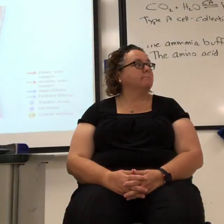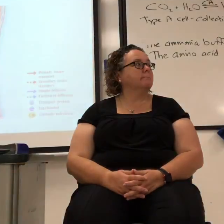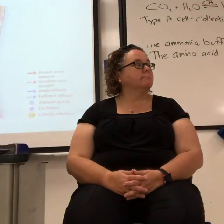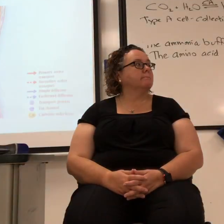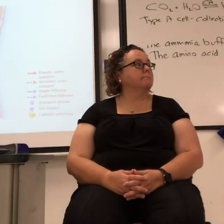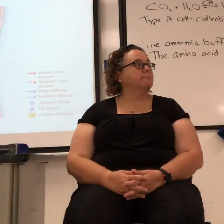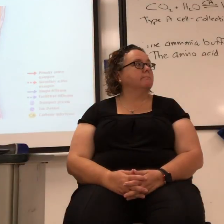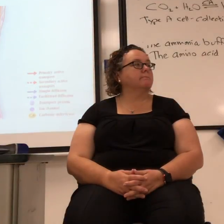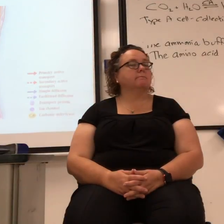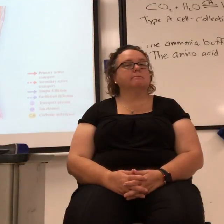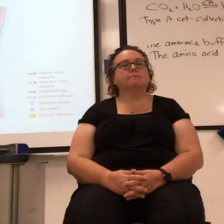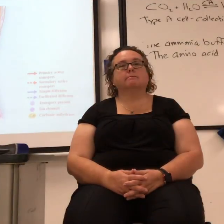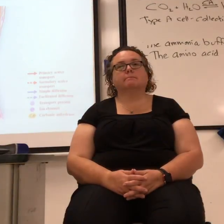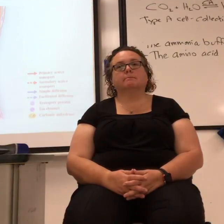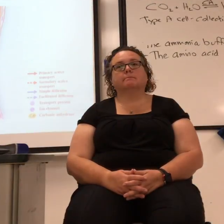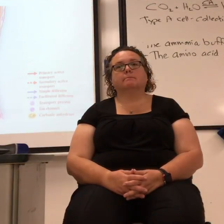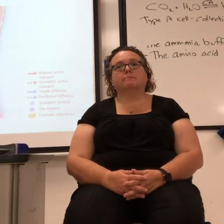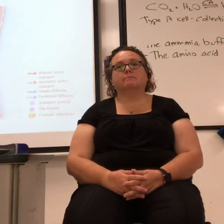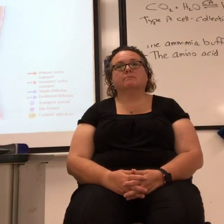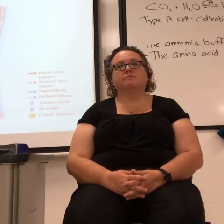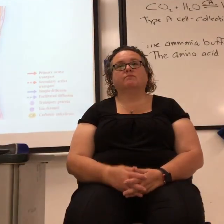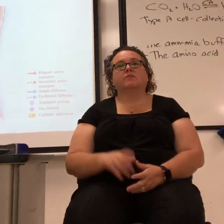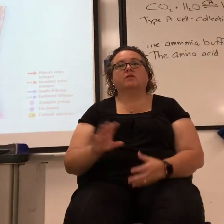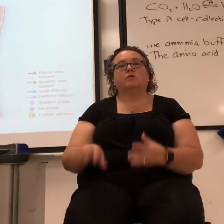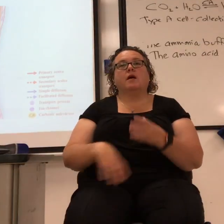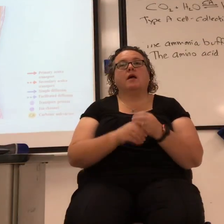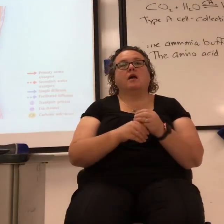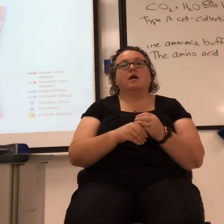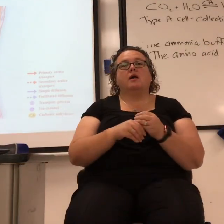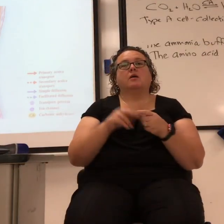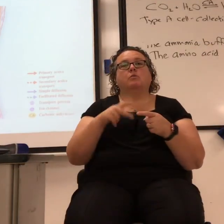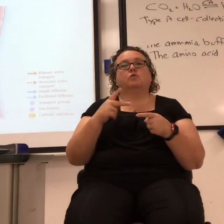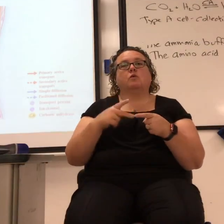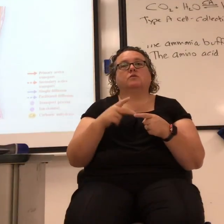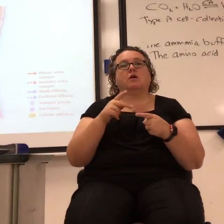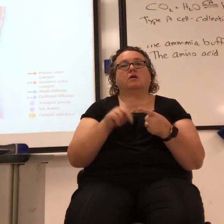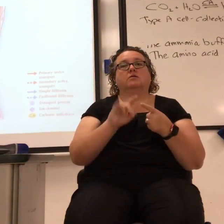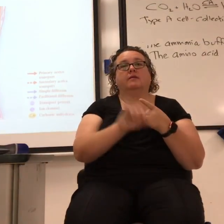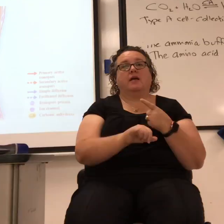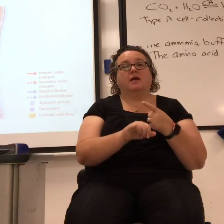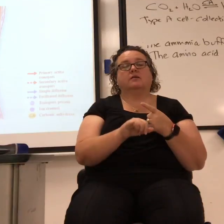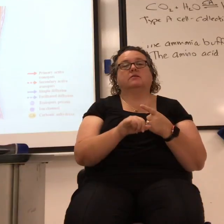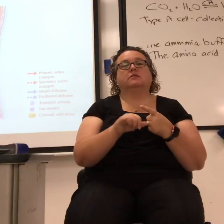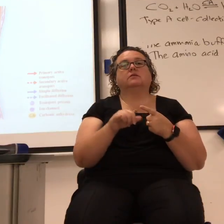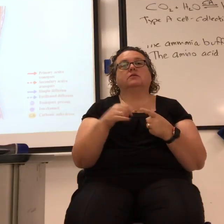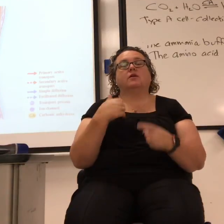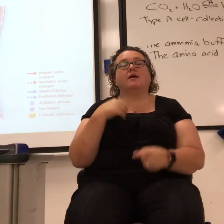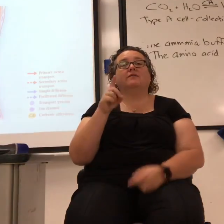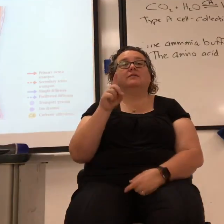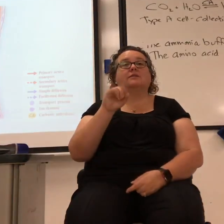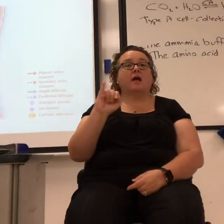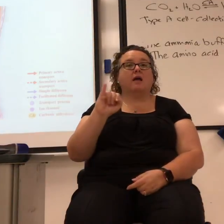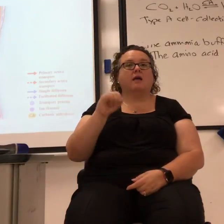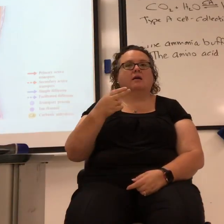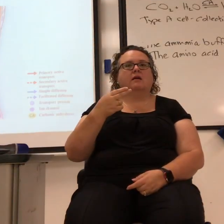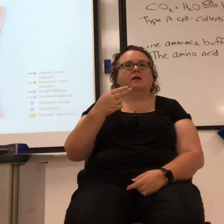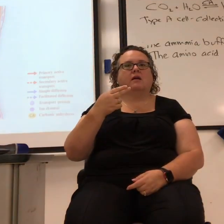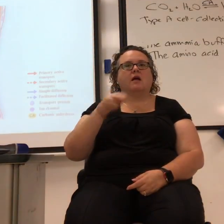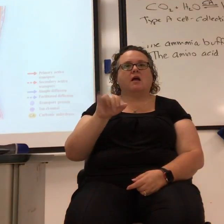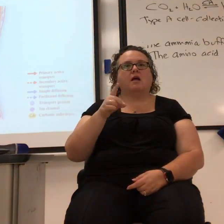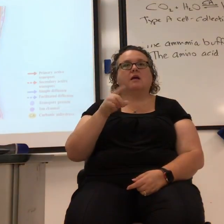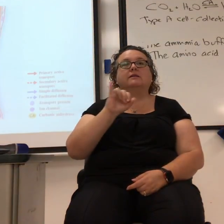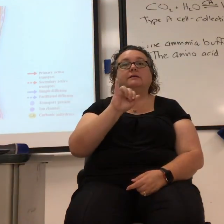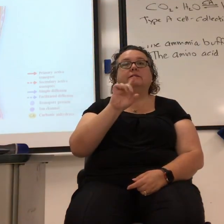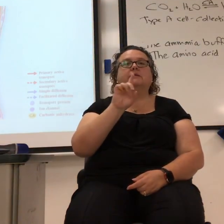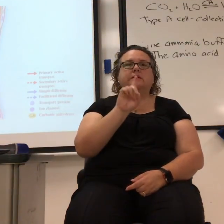So when you glob a proton onto that, you get H2 dihydrogen phosphate.